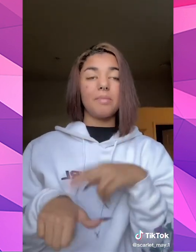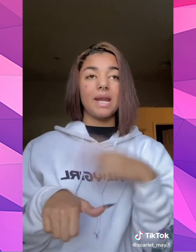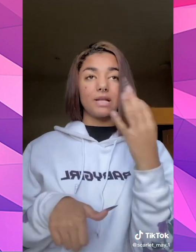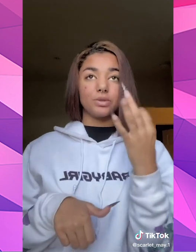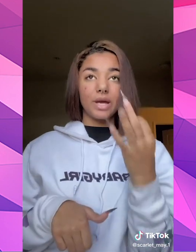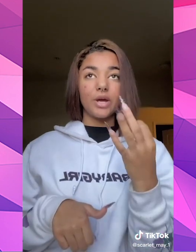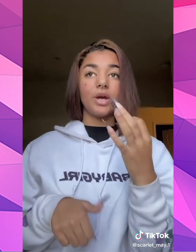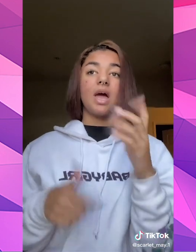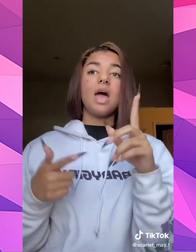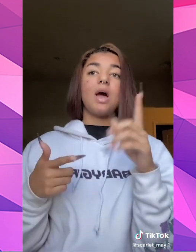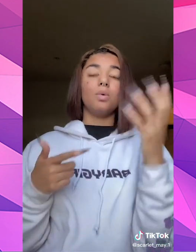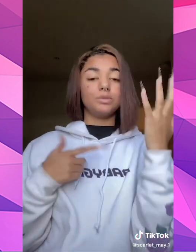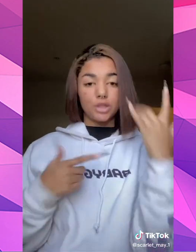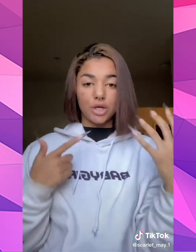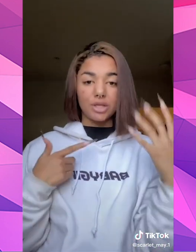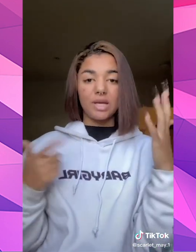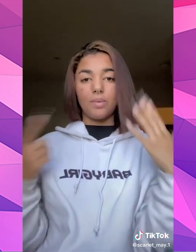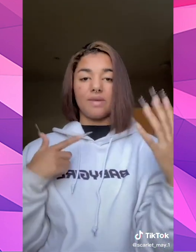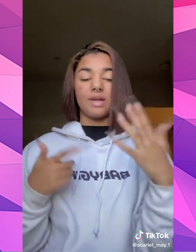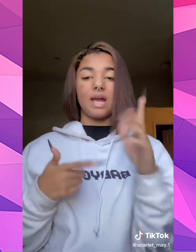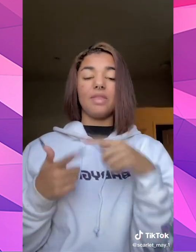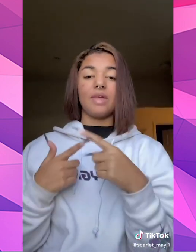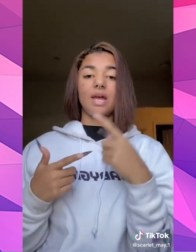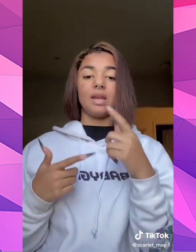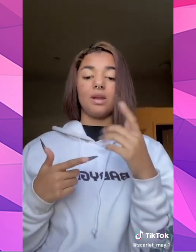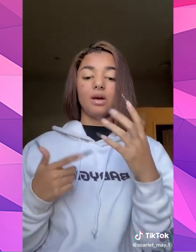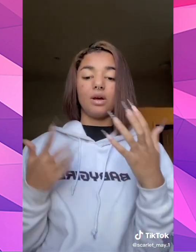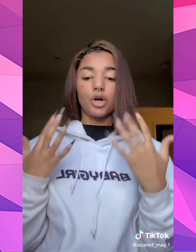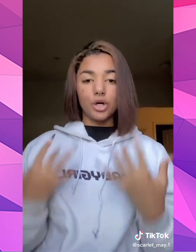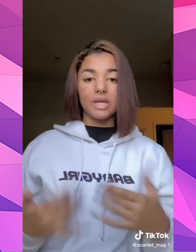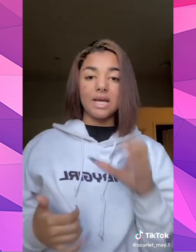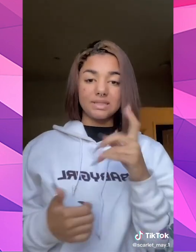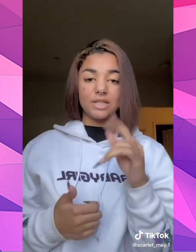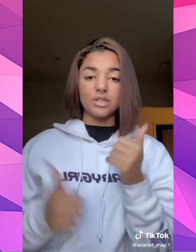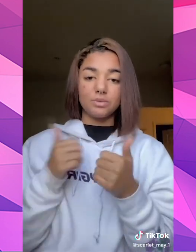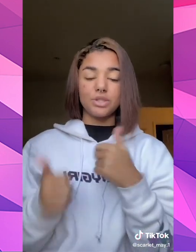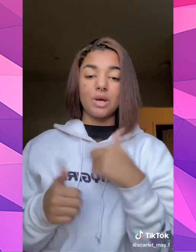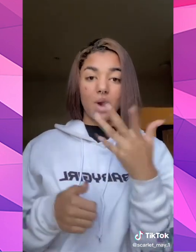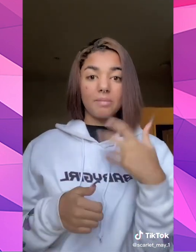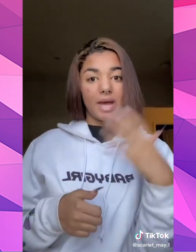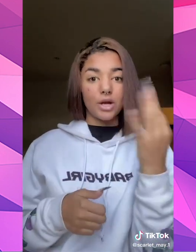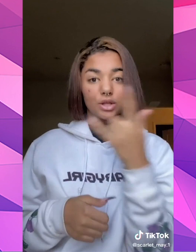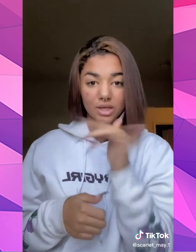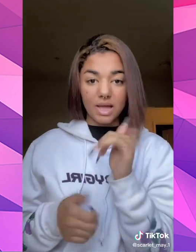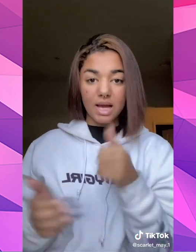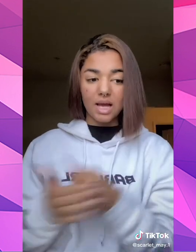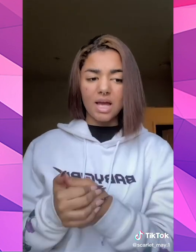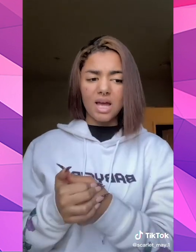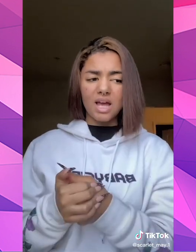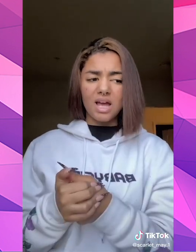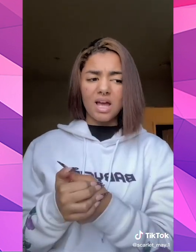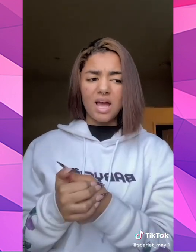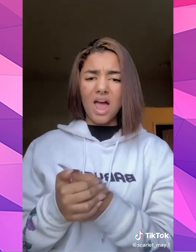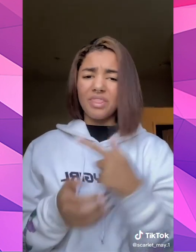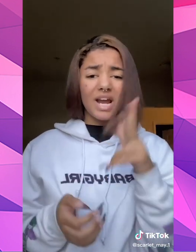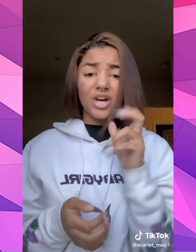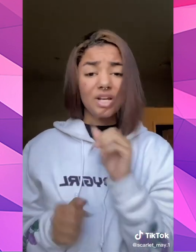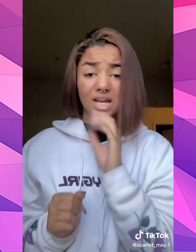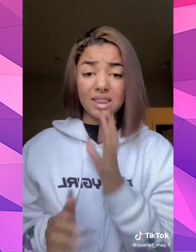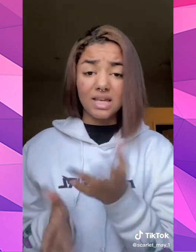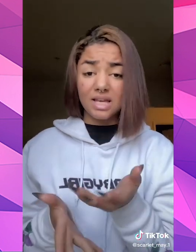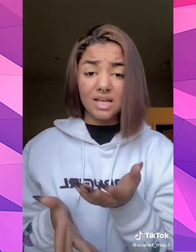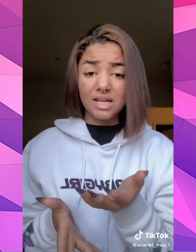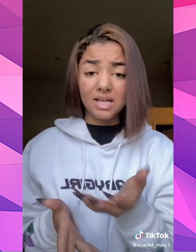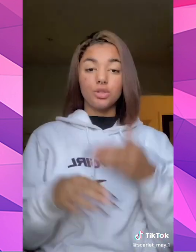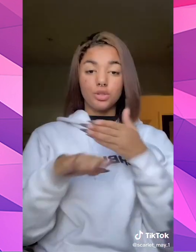of me and my natural hair Which was curly, wavy And then curly extensions Which I wanted my hair to look like And then I